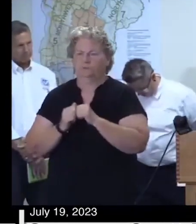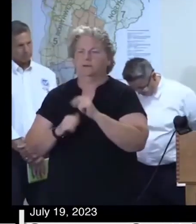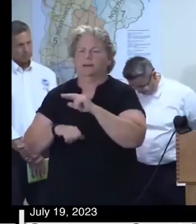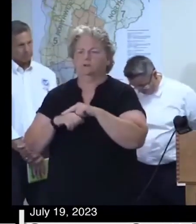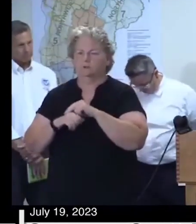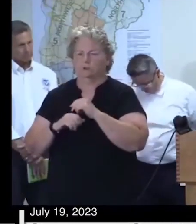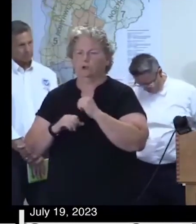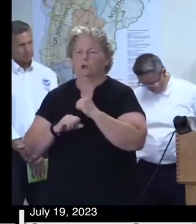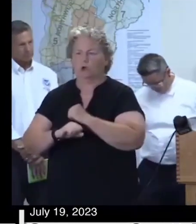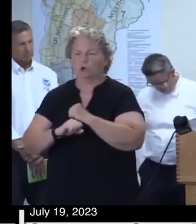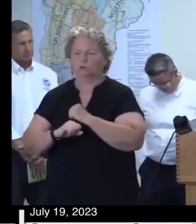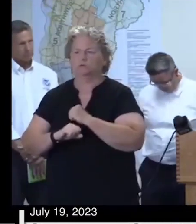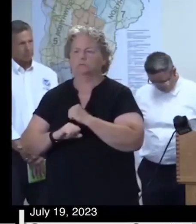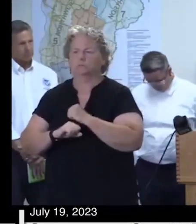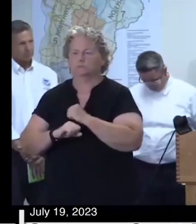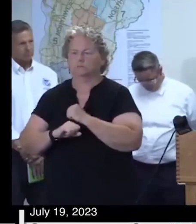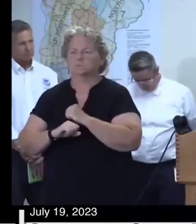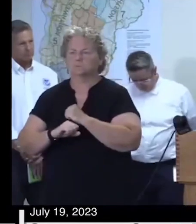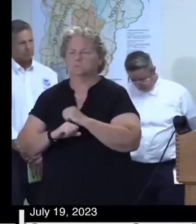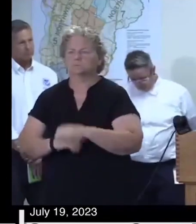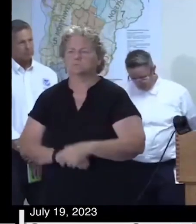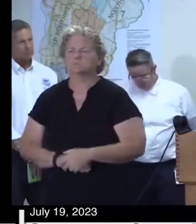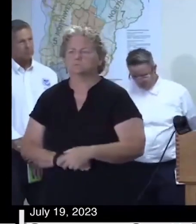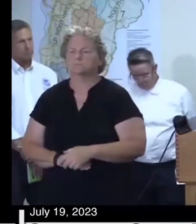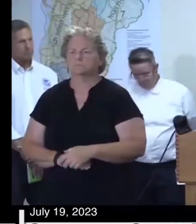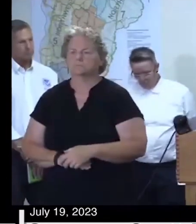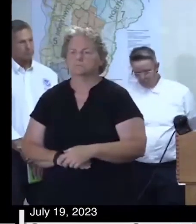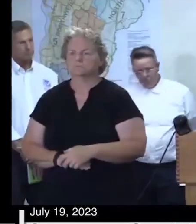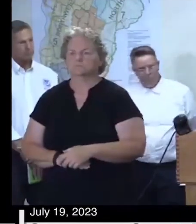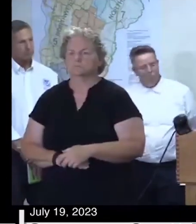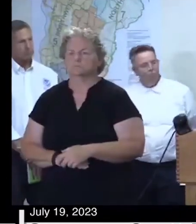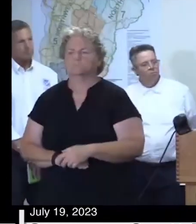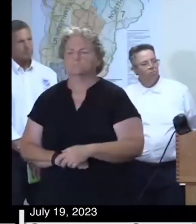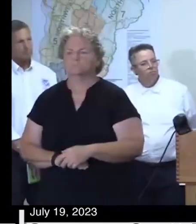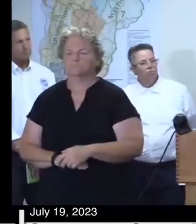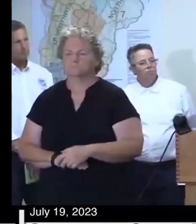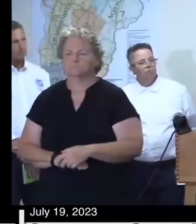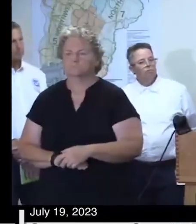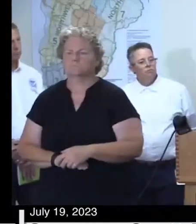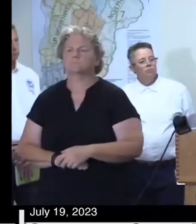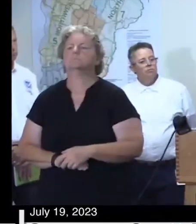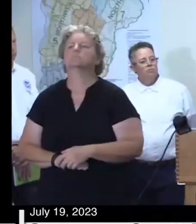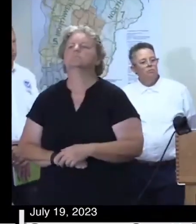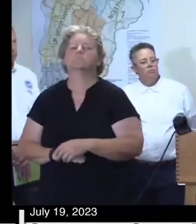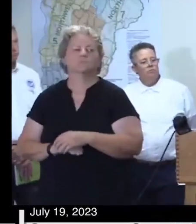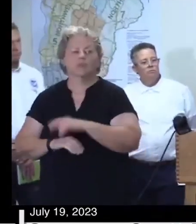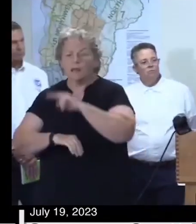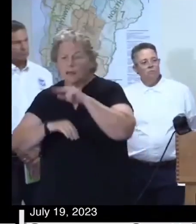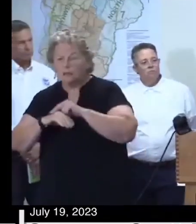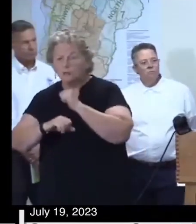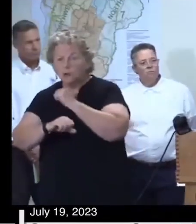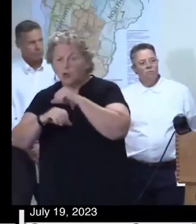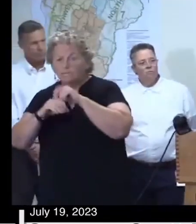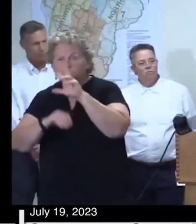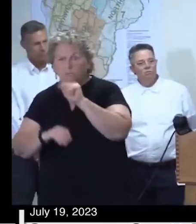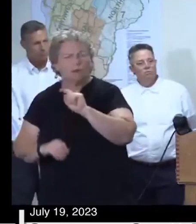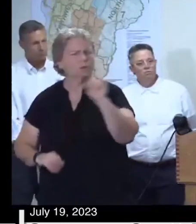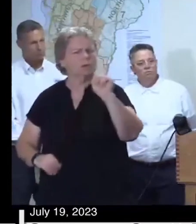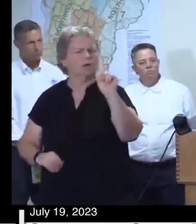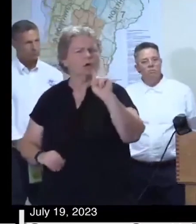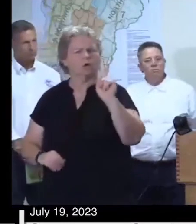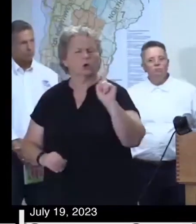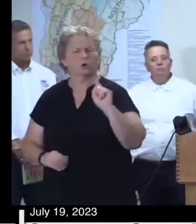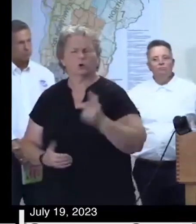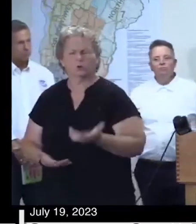I'm curious to know what they're doing and where they're working. Sure. We actually have just over 100 now soldiers and